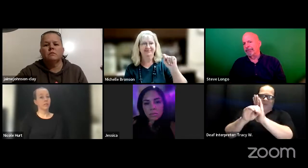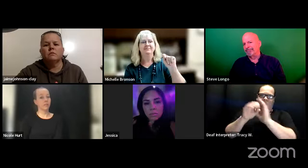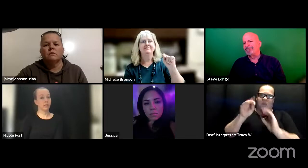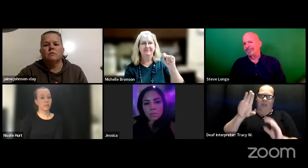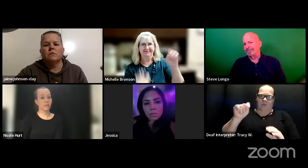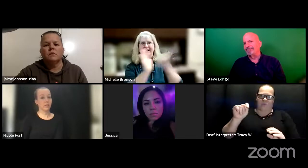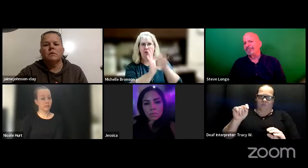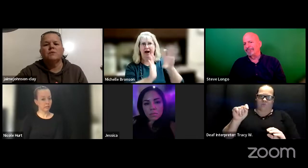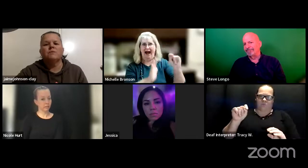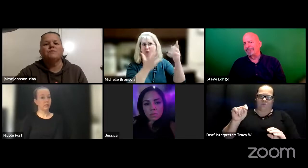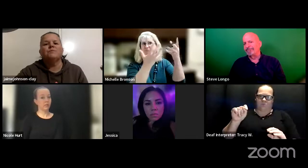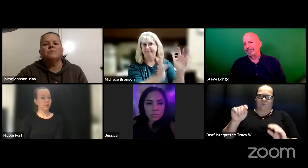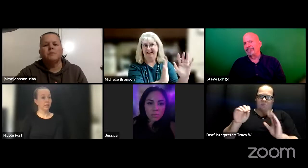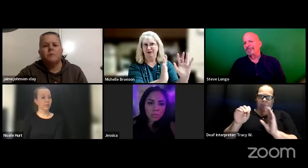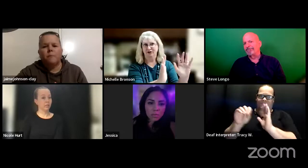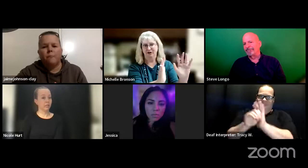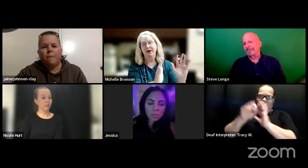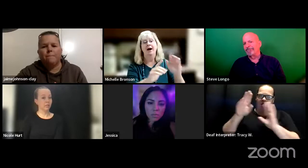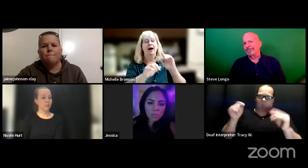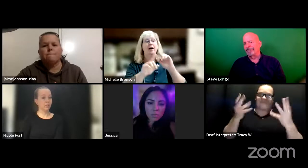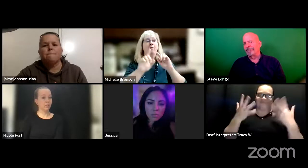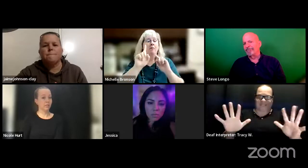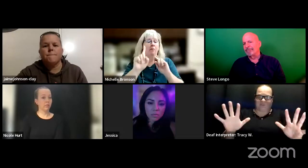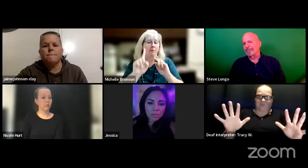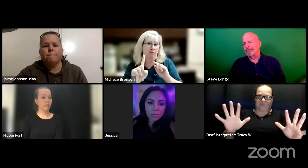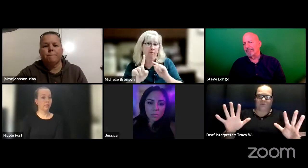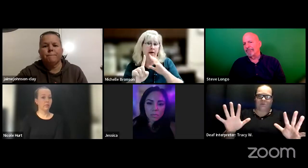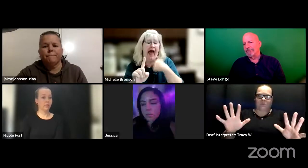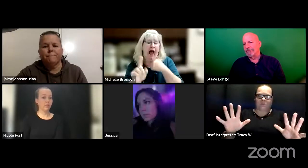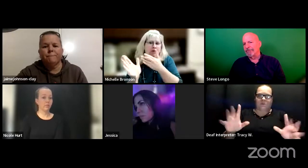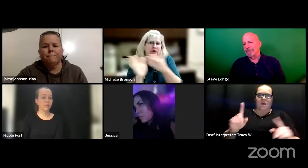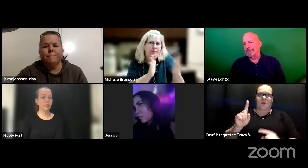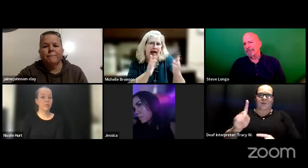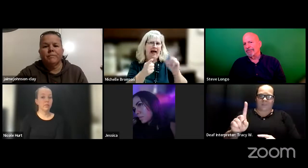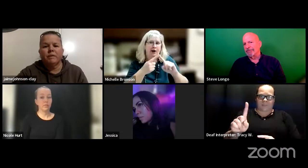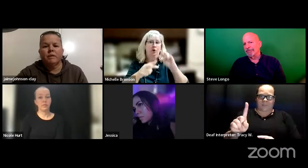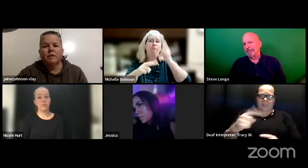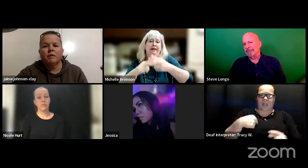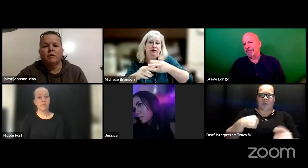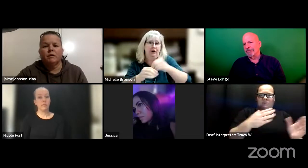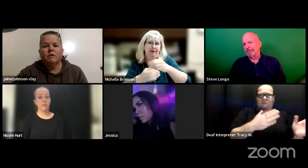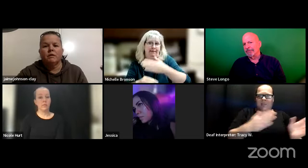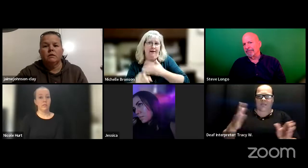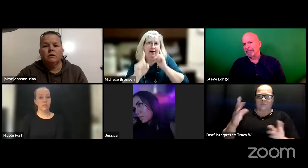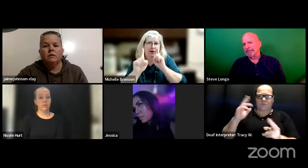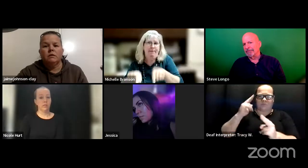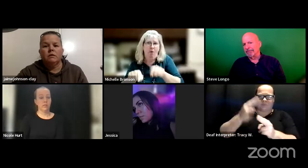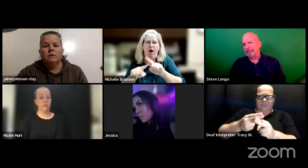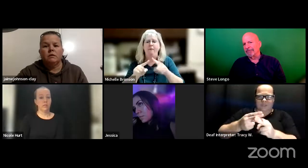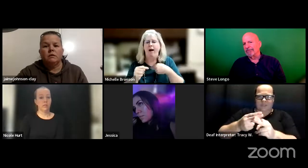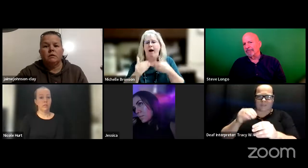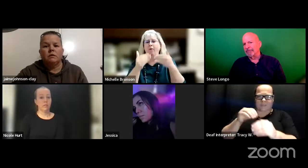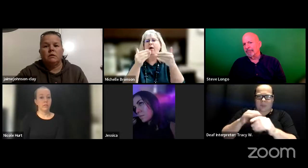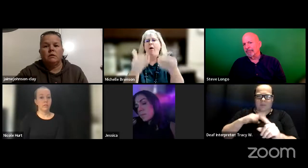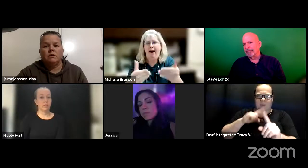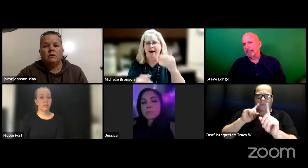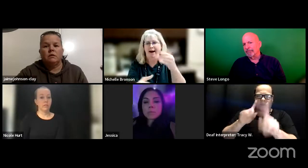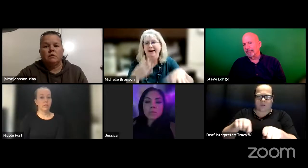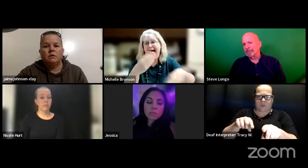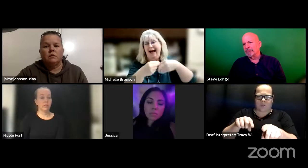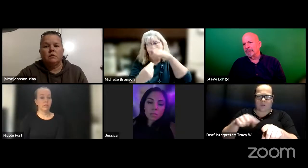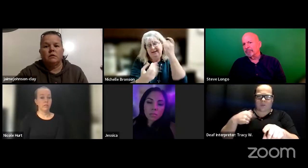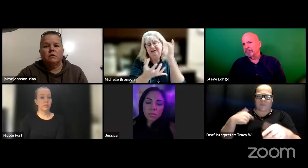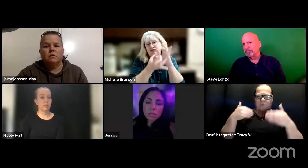so that was so that we could zero out the last fiscal year. My